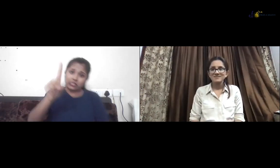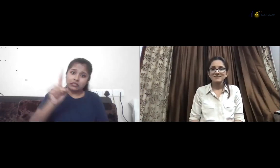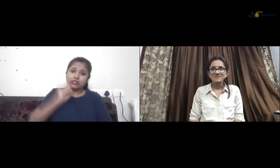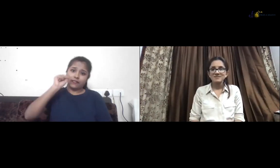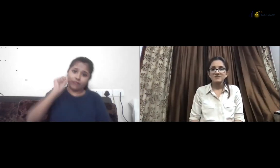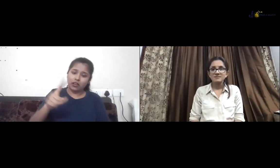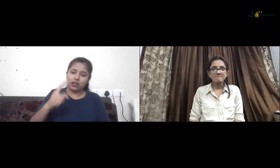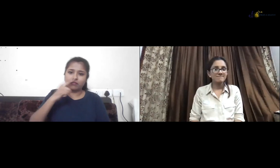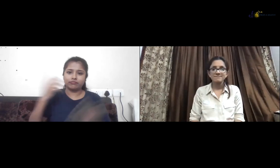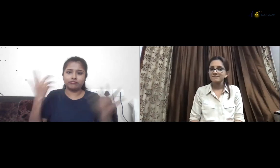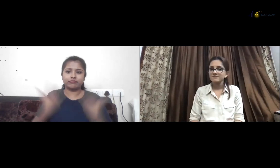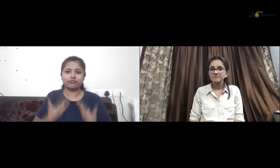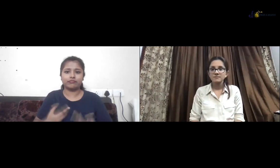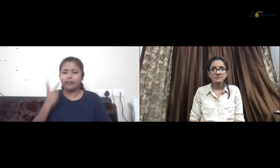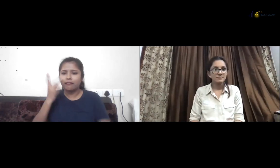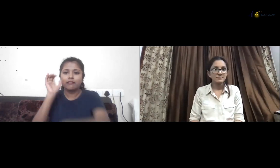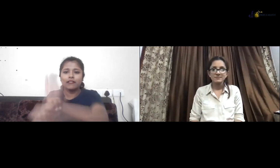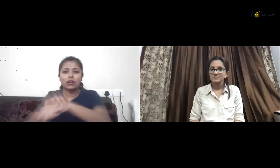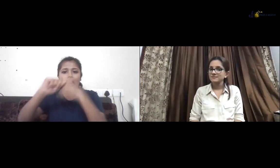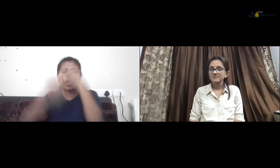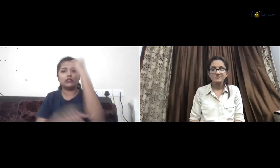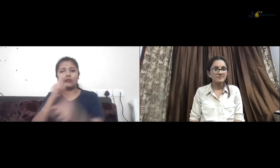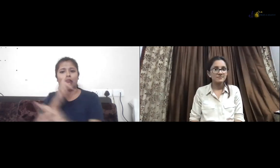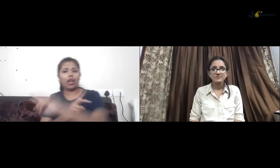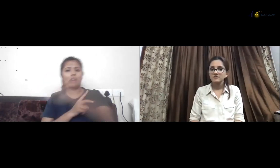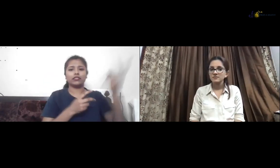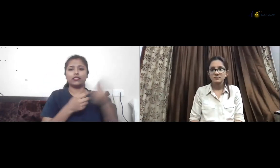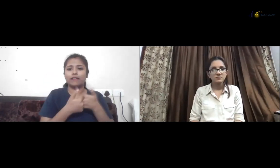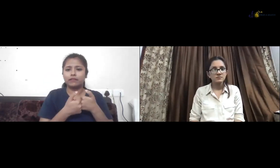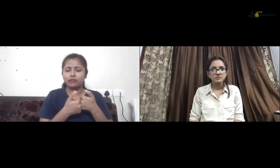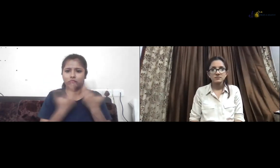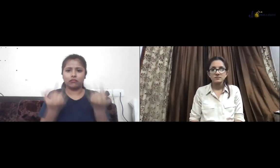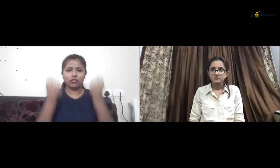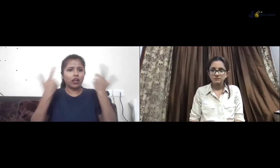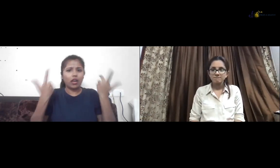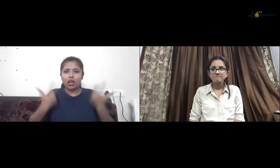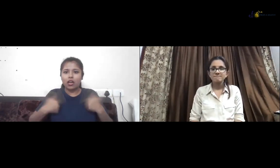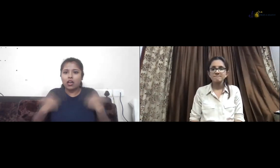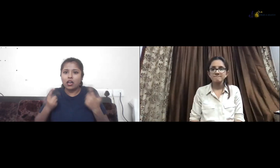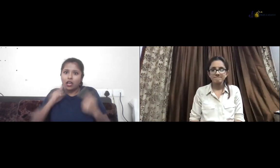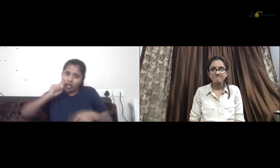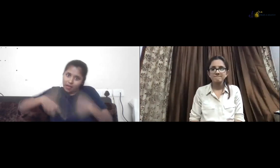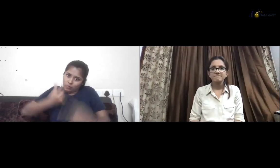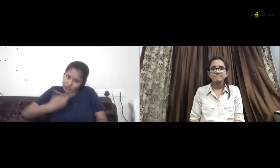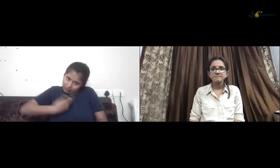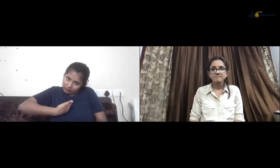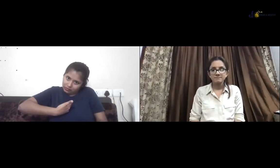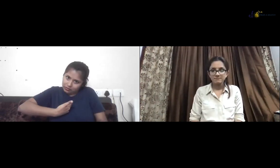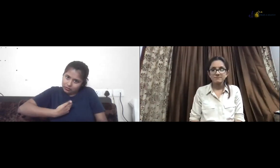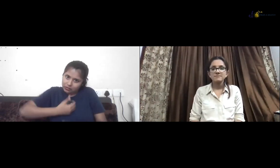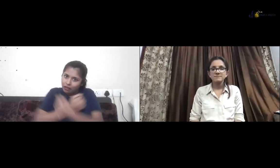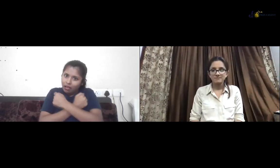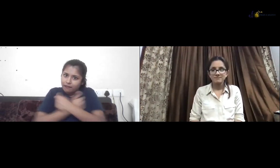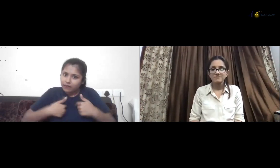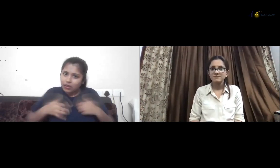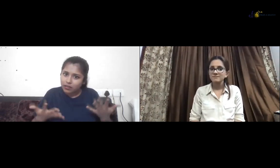He had sex. She wanted to have the love conversation with him, but he